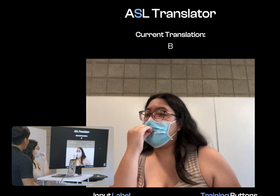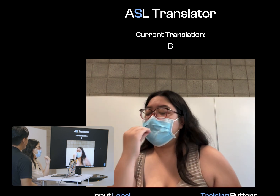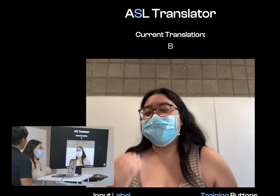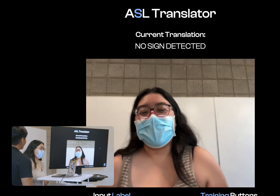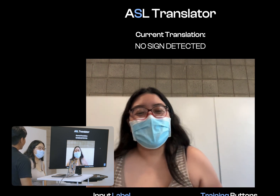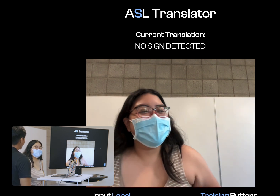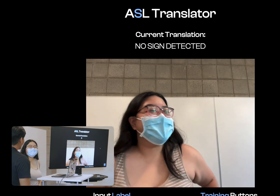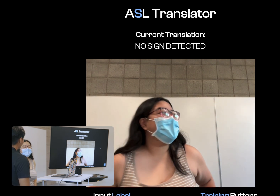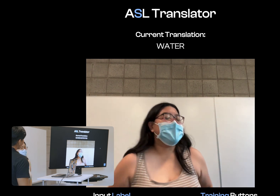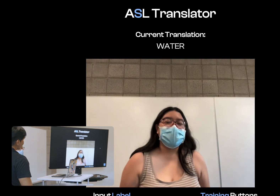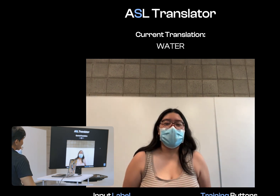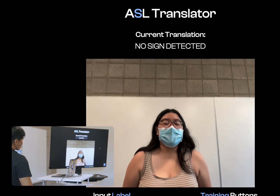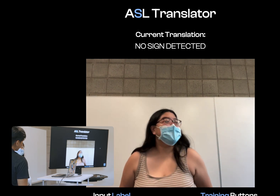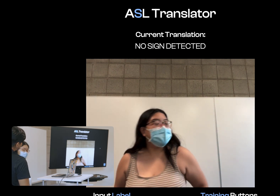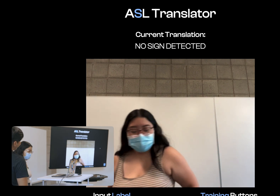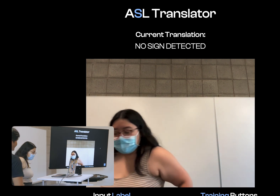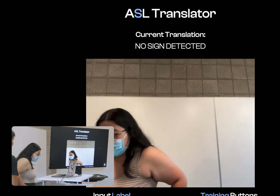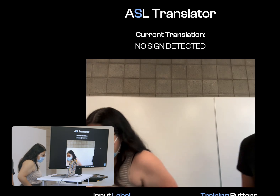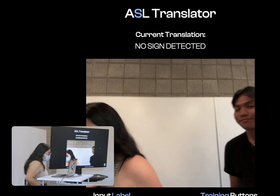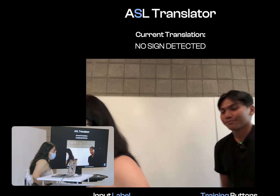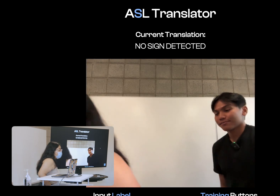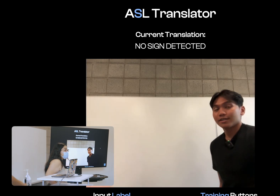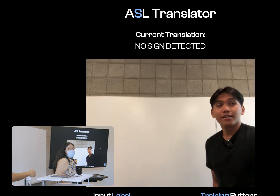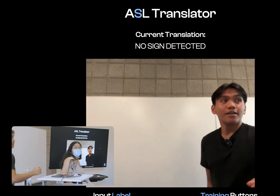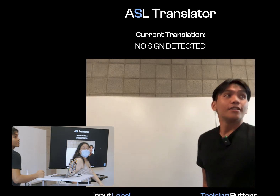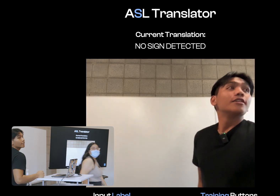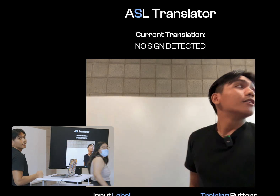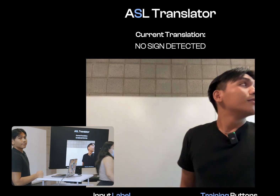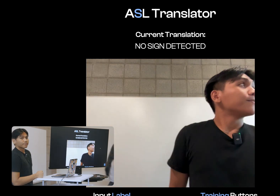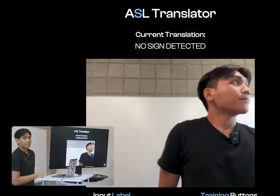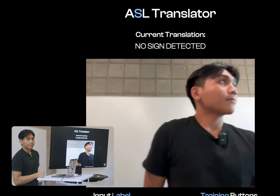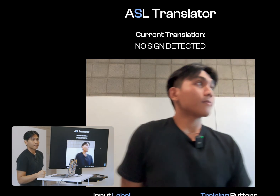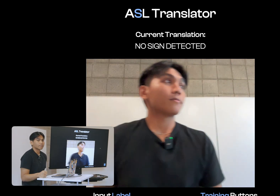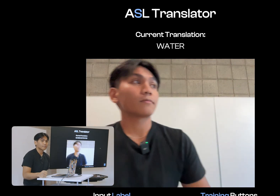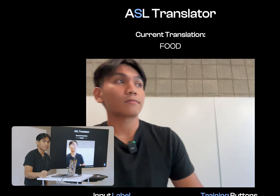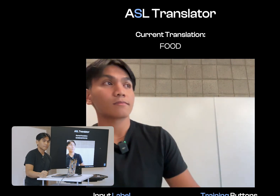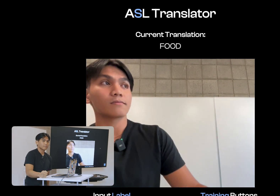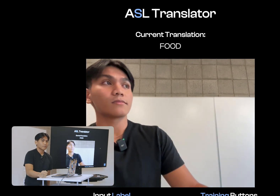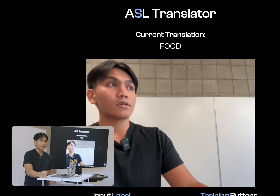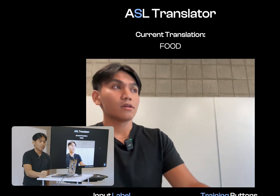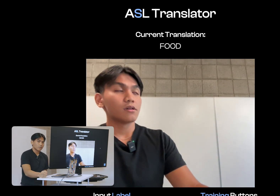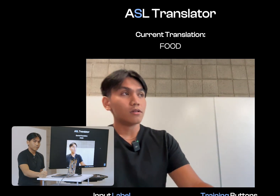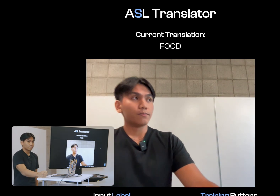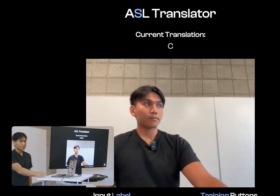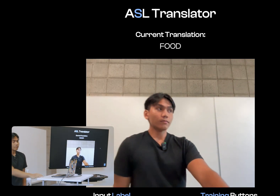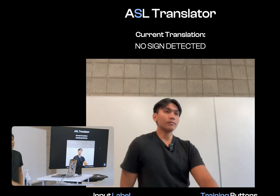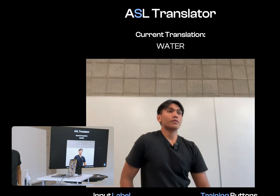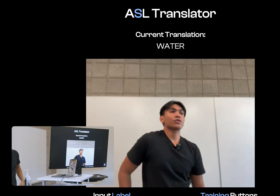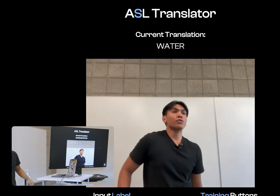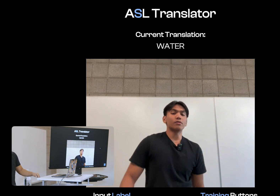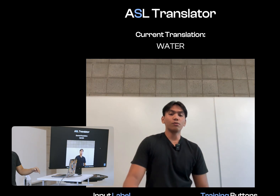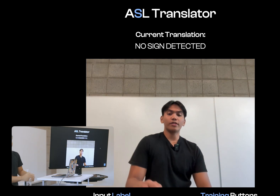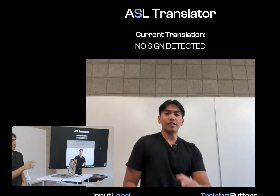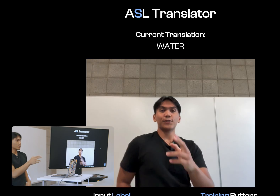off. Maybe. Yeah, but we'll see. Yeah. Is it trying to recognize face first, then like arms or